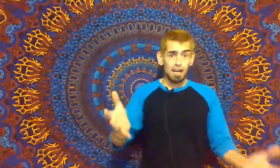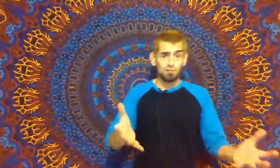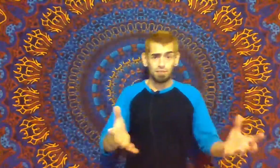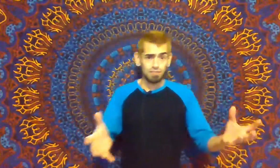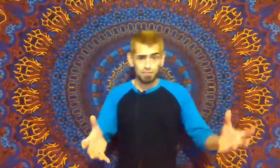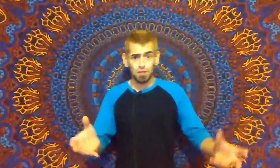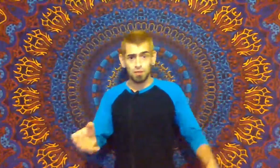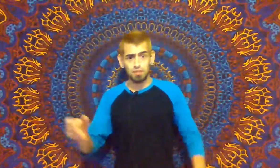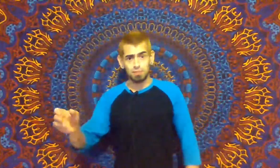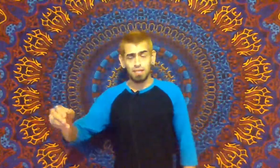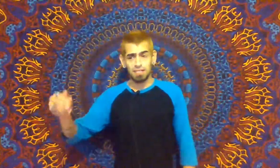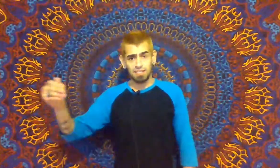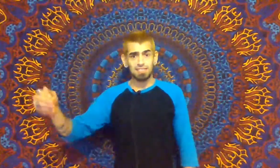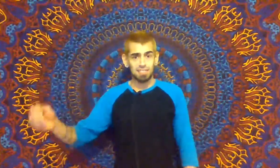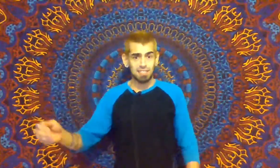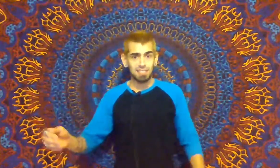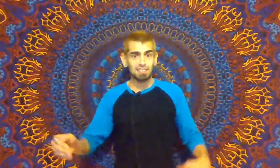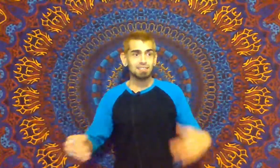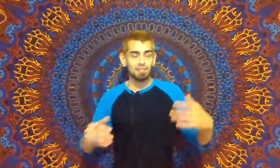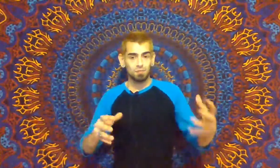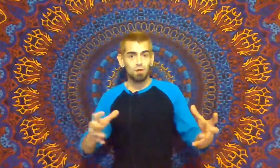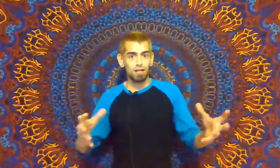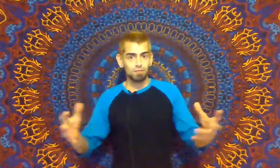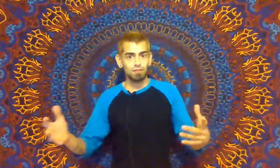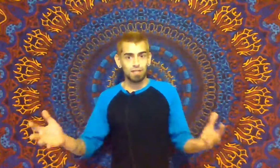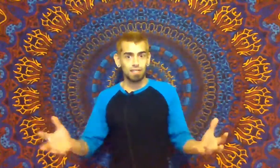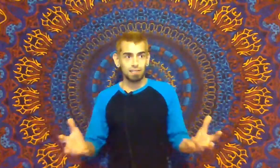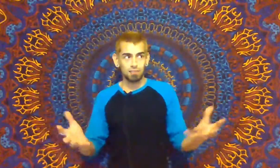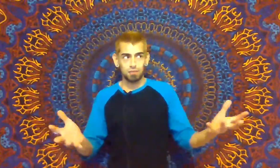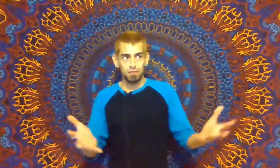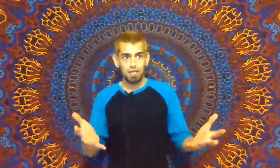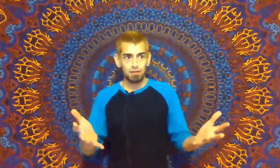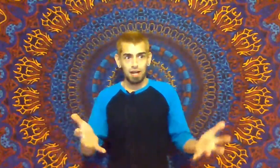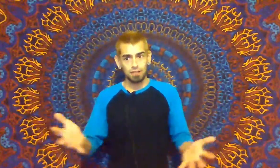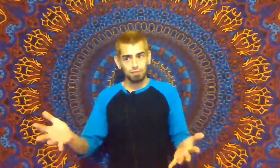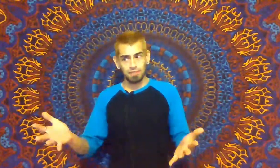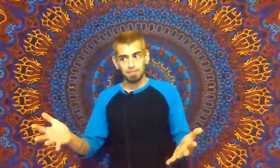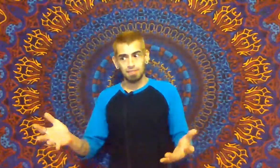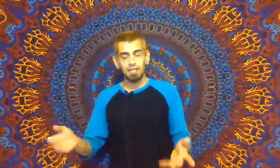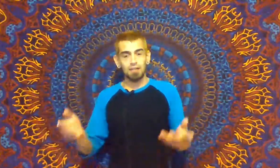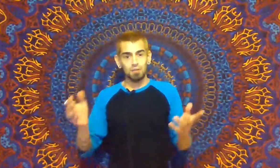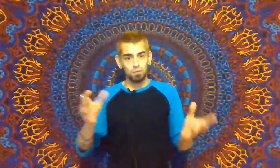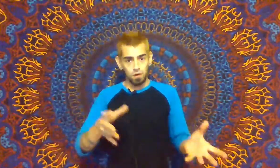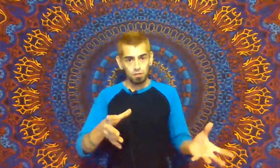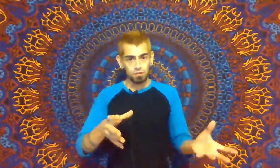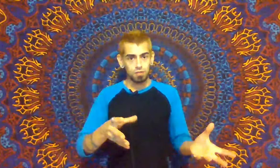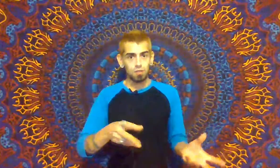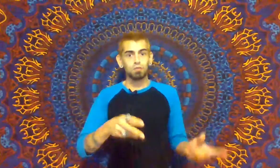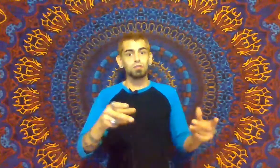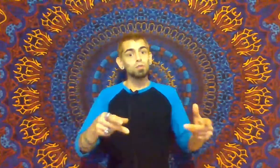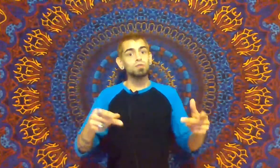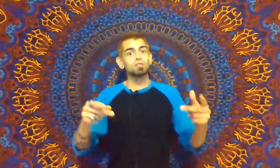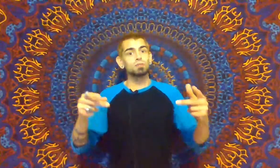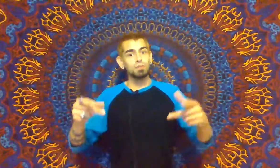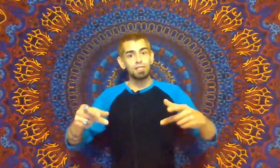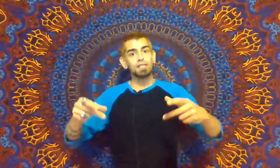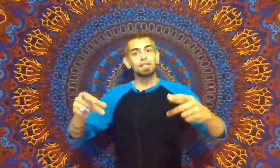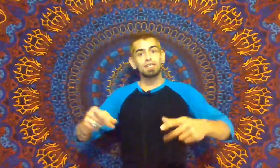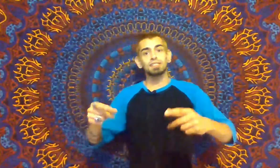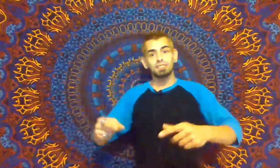every stone has been in a city somewhere relating to their element, the water stone used to be in a